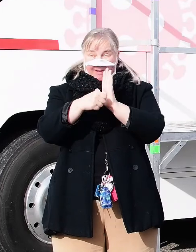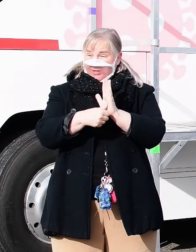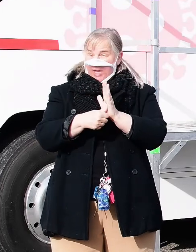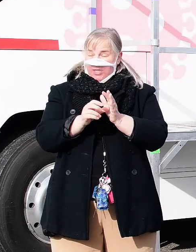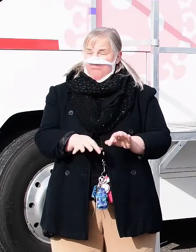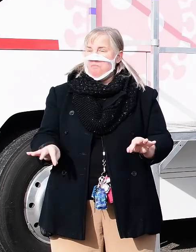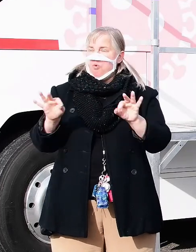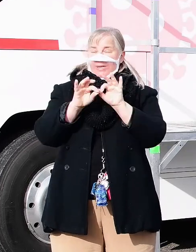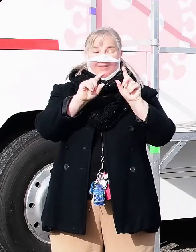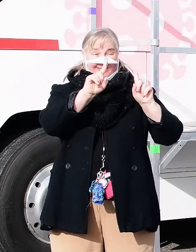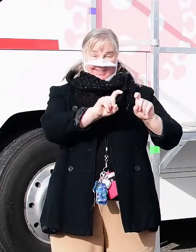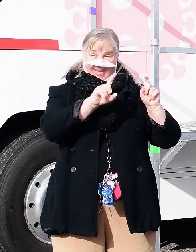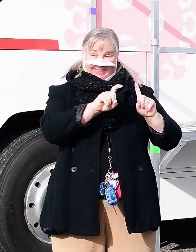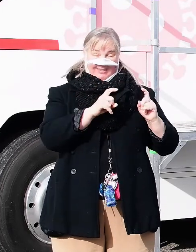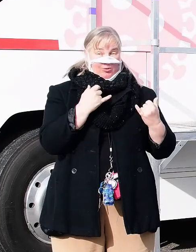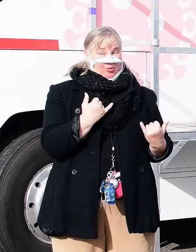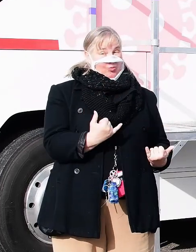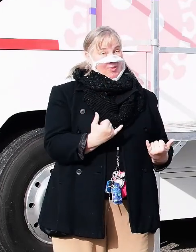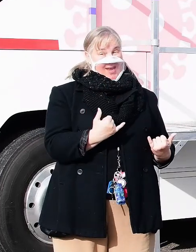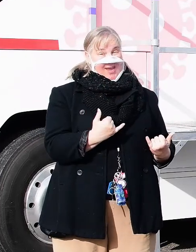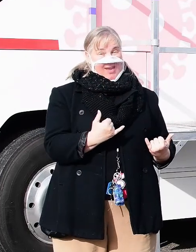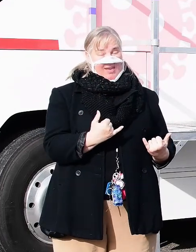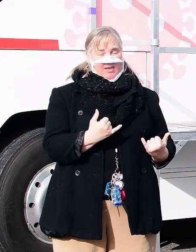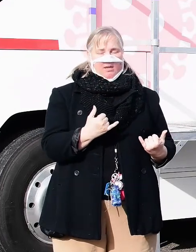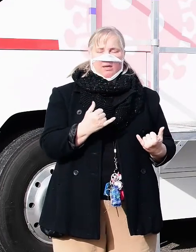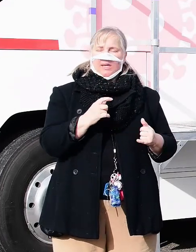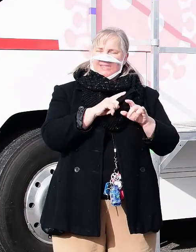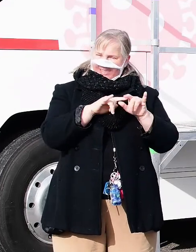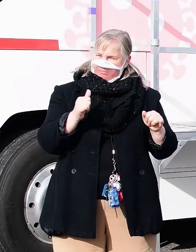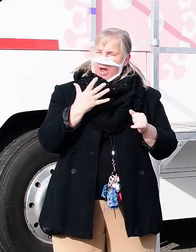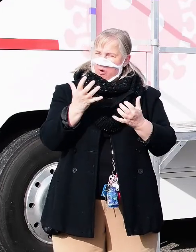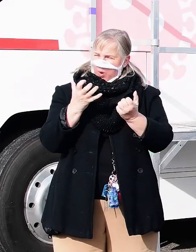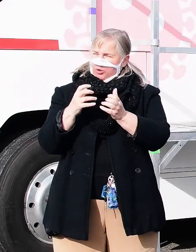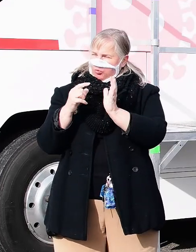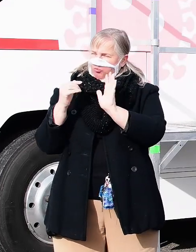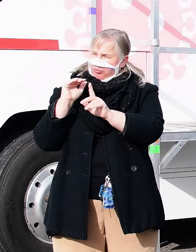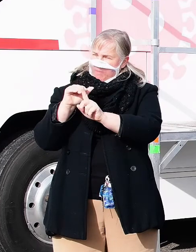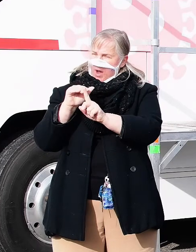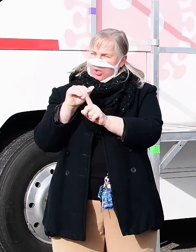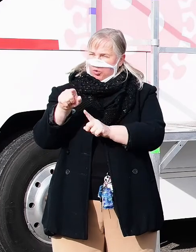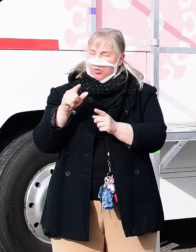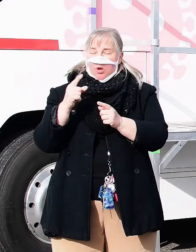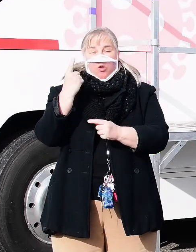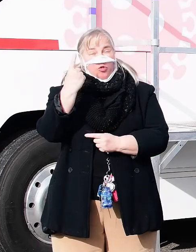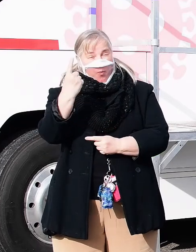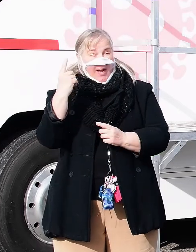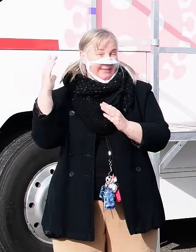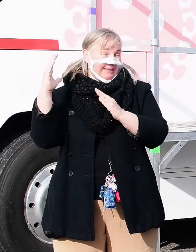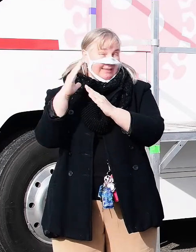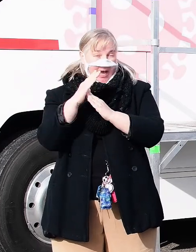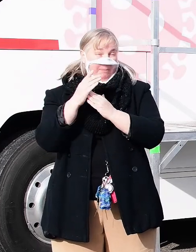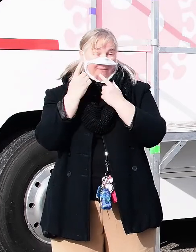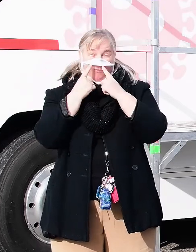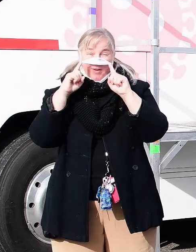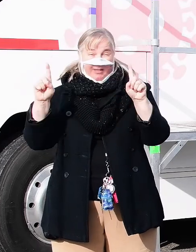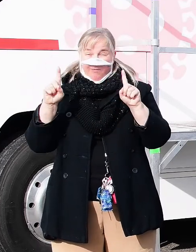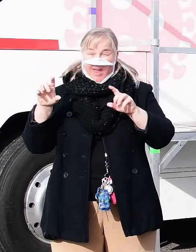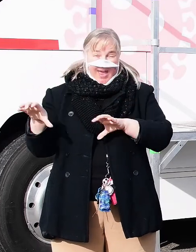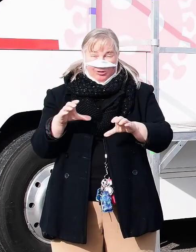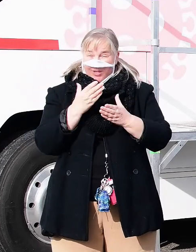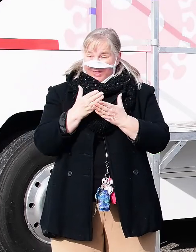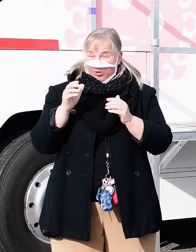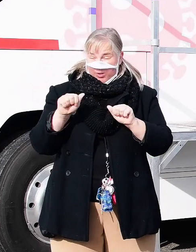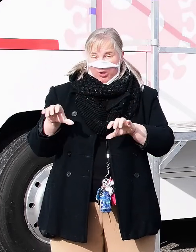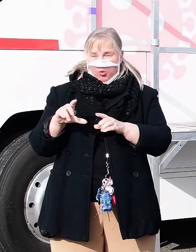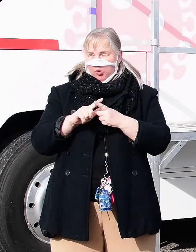of testing today, I want to remind you that the single most effective action that you can take to